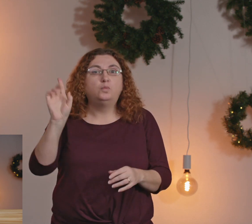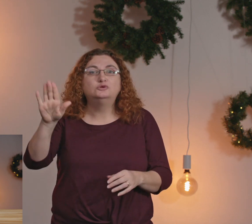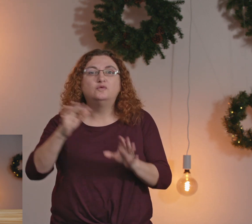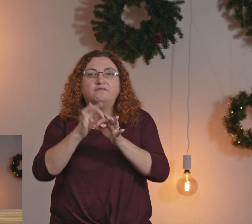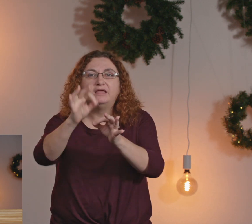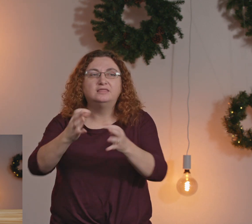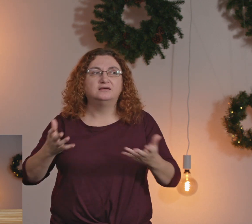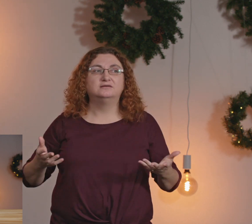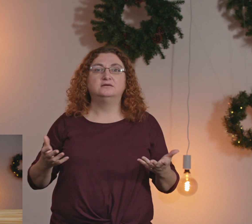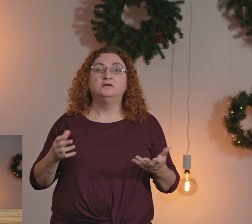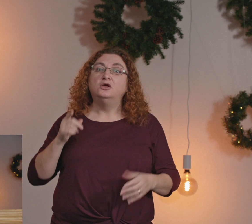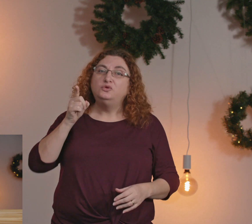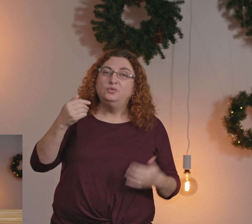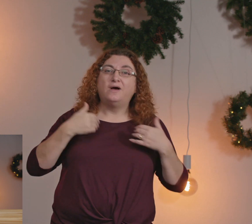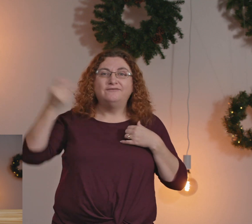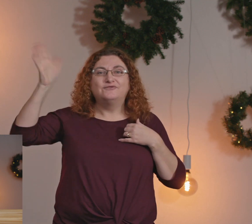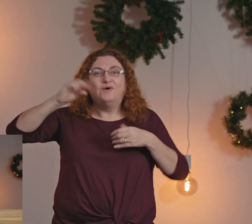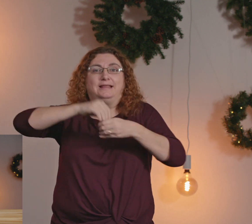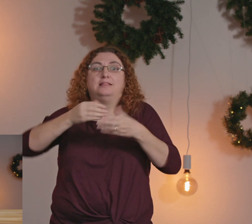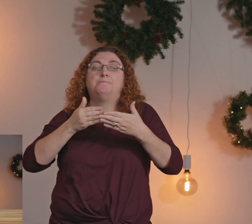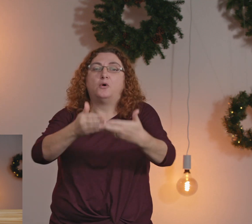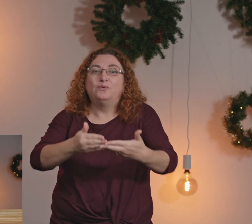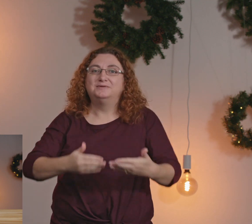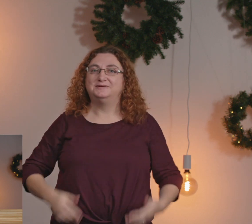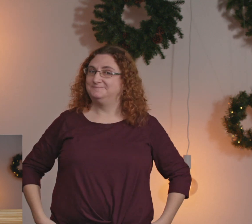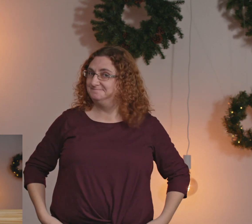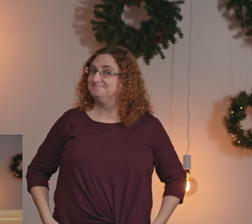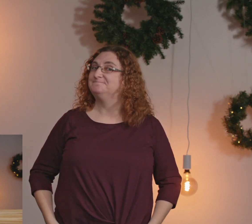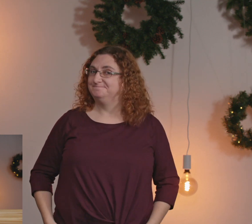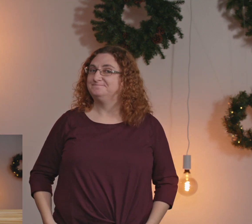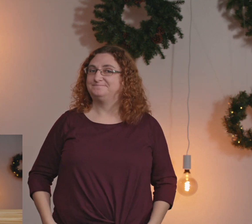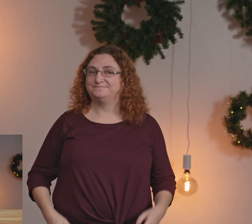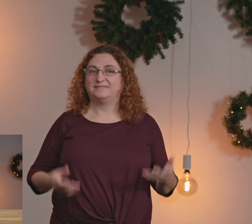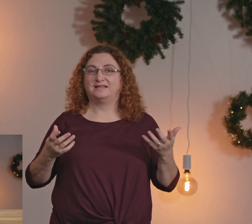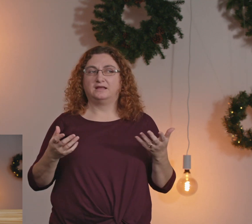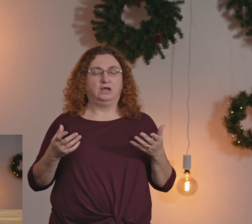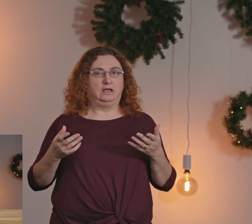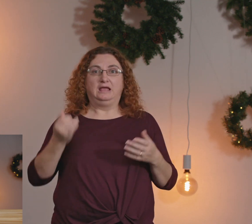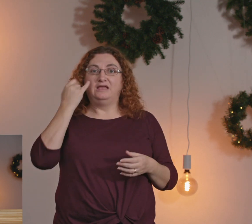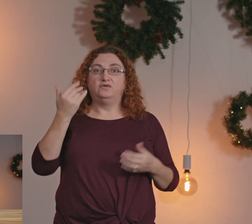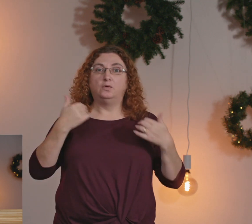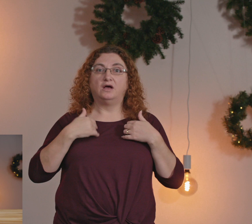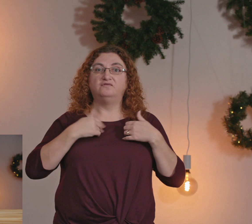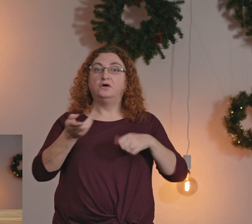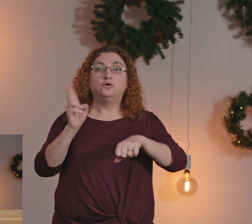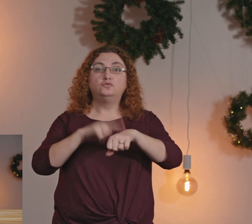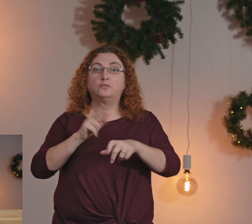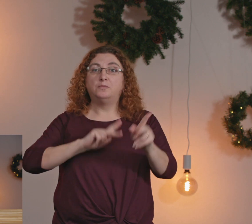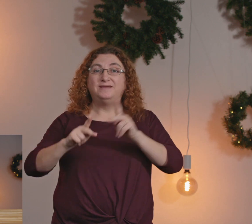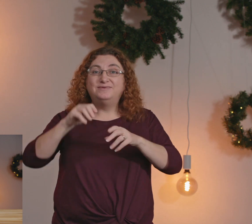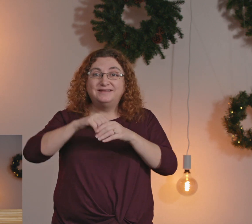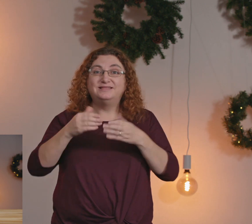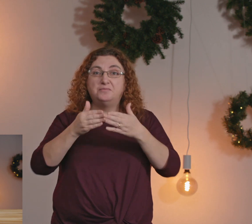Faith that they had God in the boat. See, it's different. If you just have normal people in the boat who don't have authority over the winds and the waves,